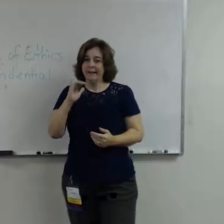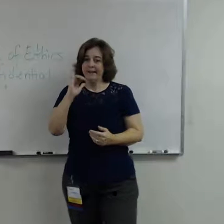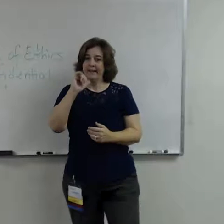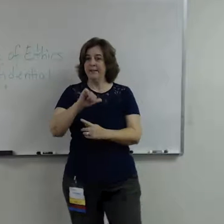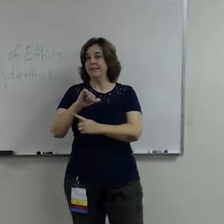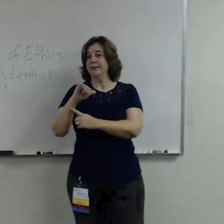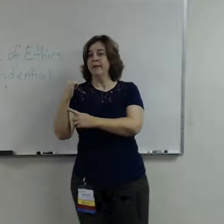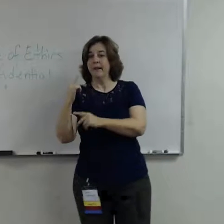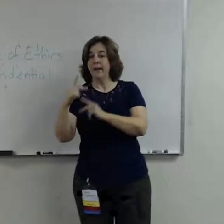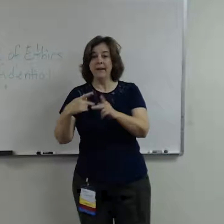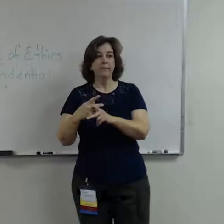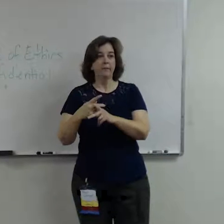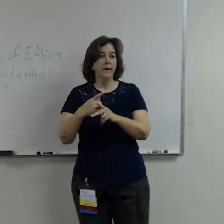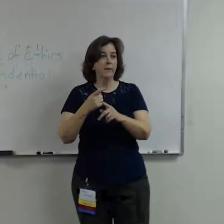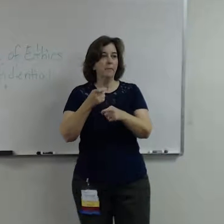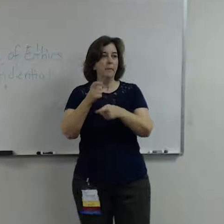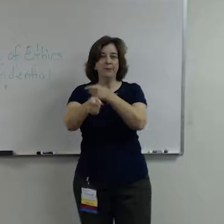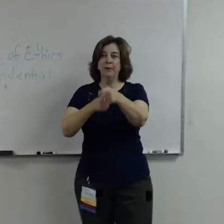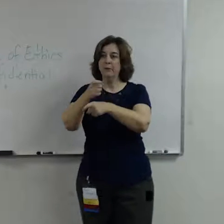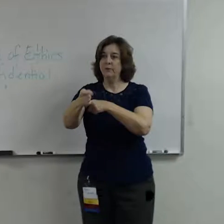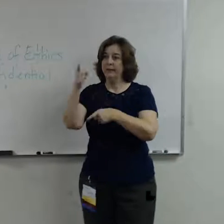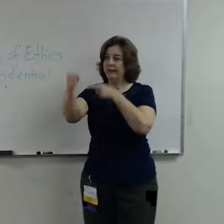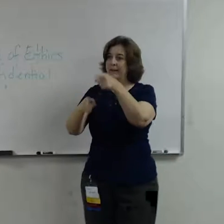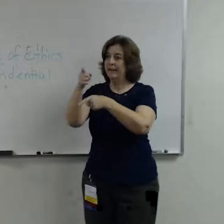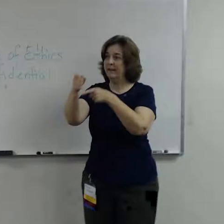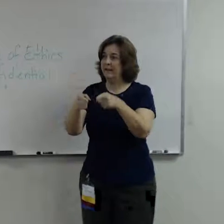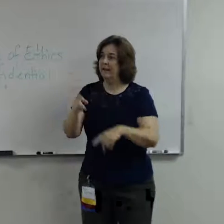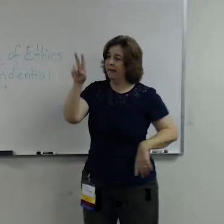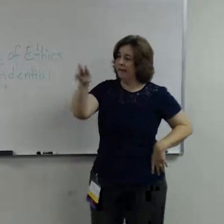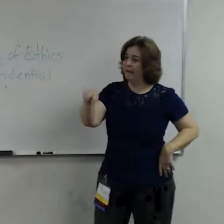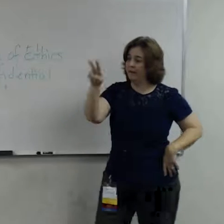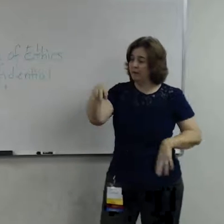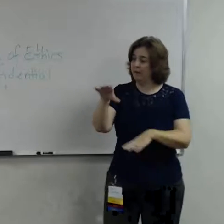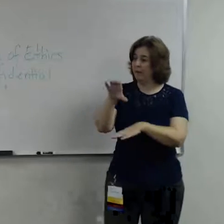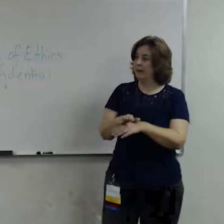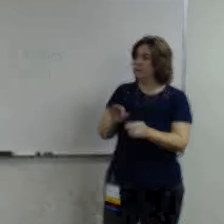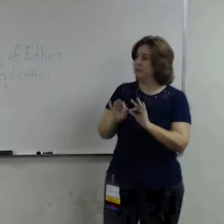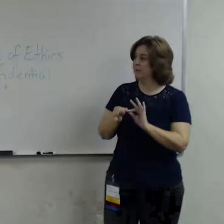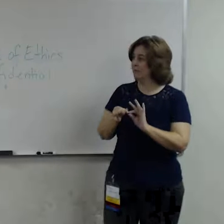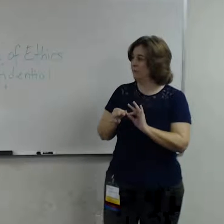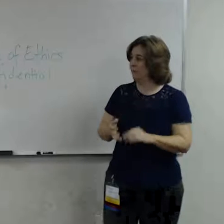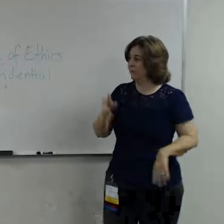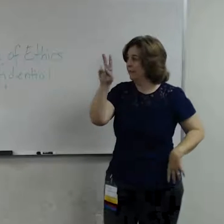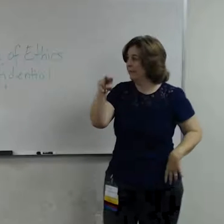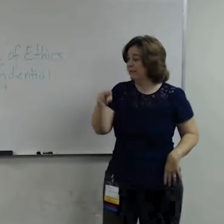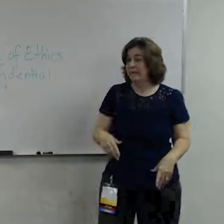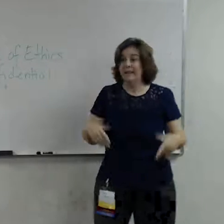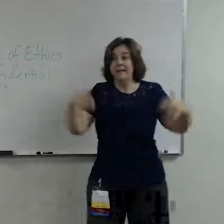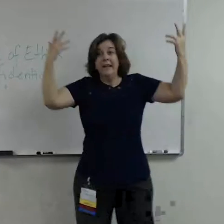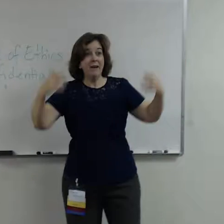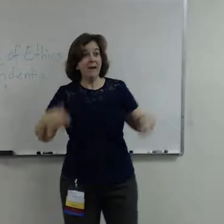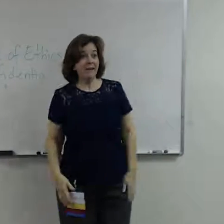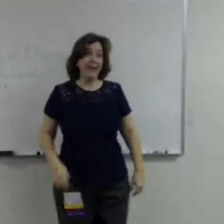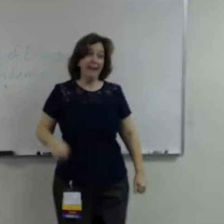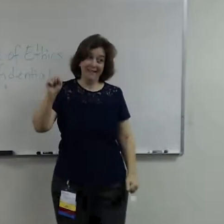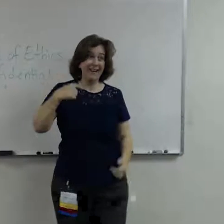it's just another kind of persecution. Oh, you're a church interpreter. Yeah, well, yeah. And I'm